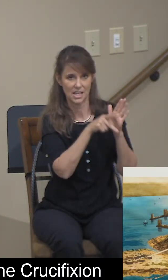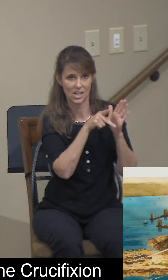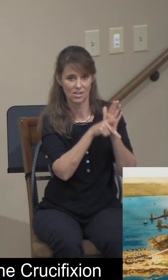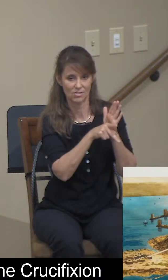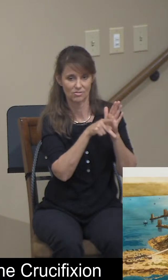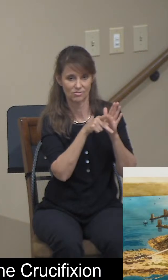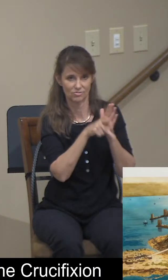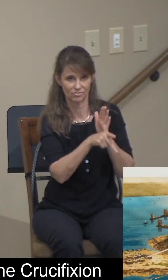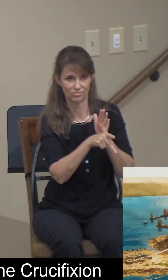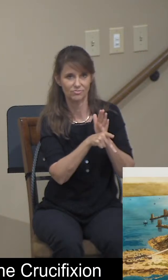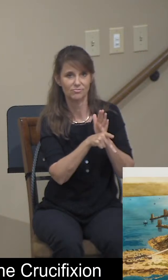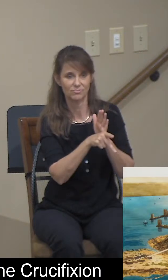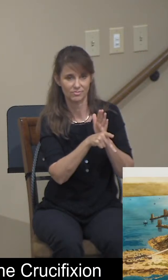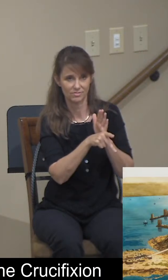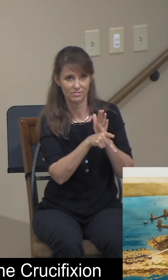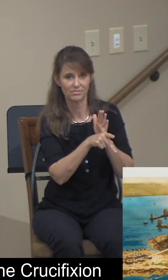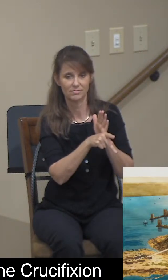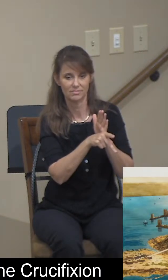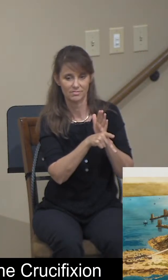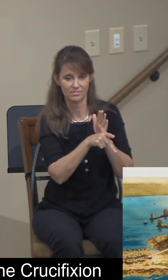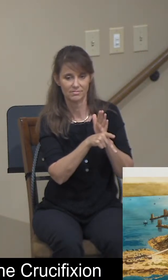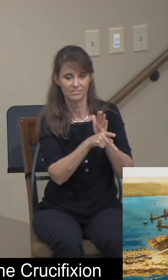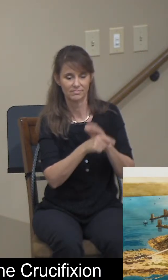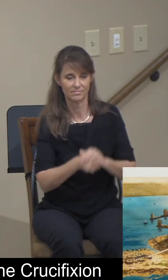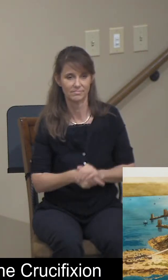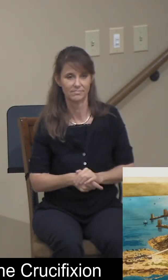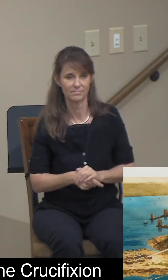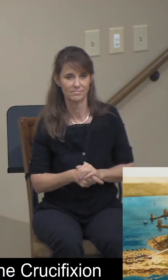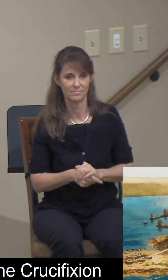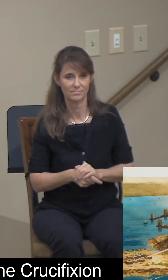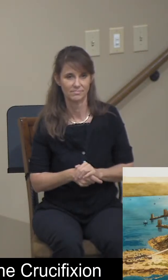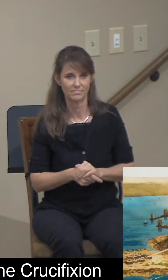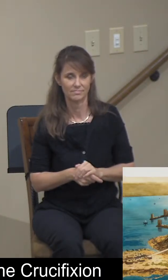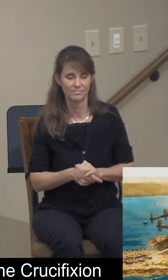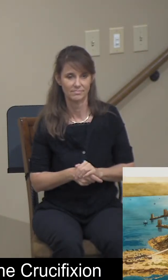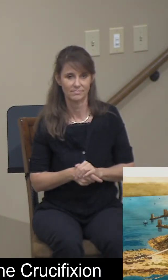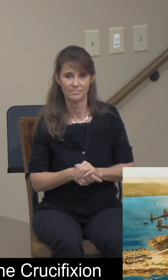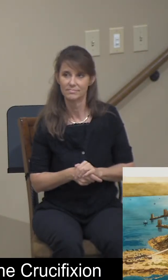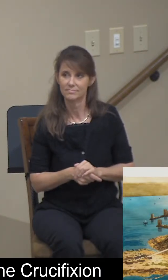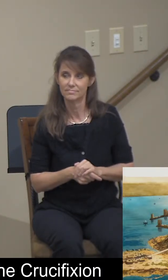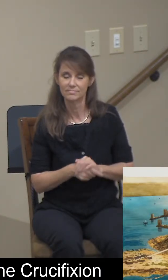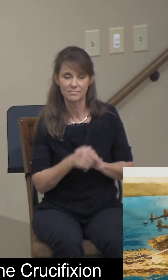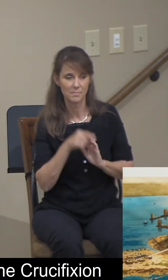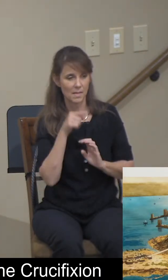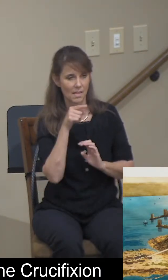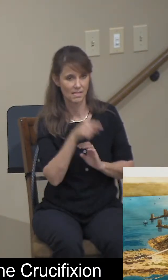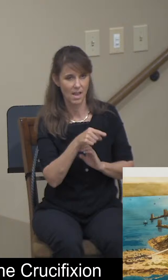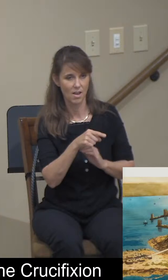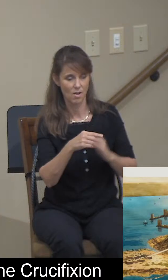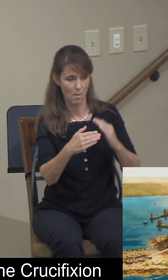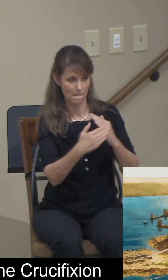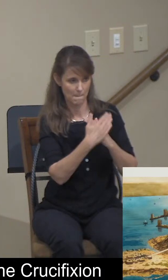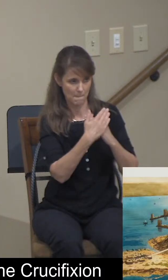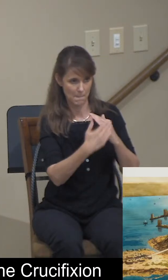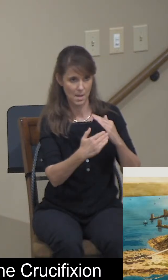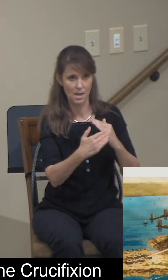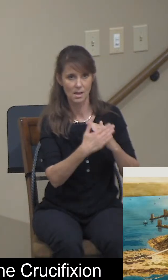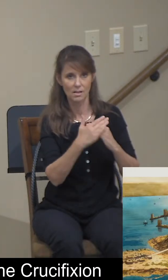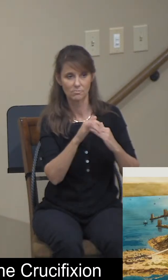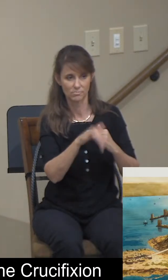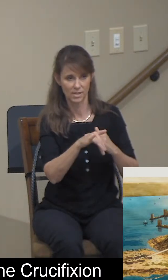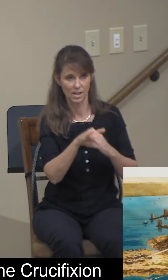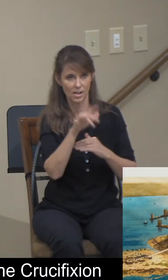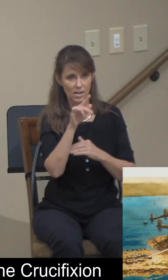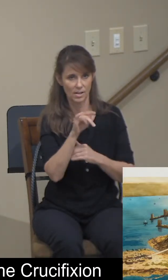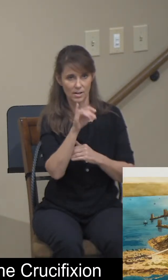fallen empire that the people of Tyre had retained their allegiance to. And it was there on the beaches of Tyre, perhaps never